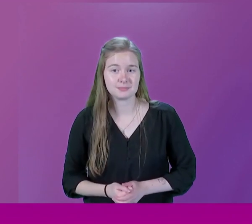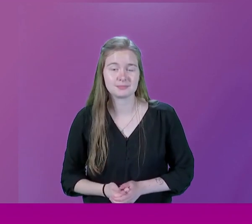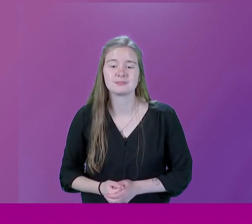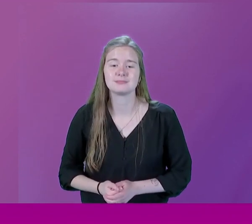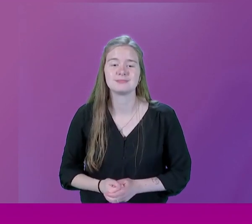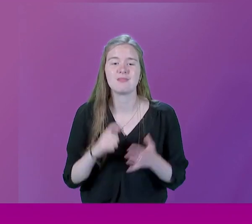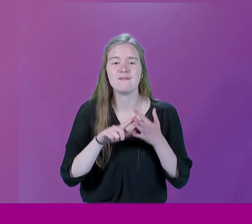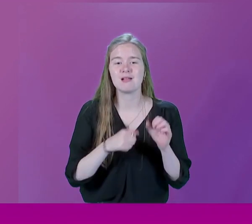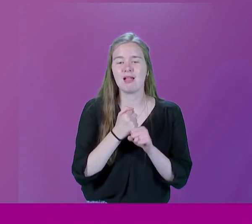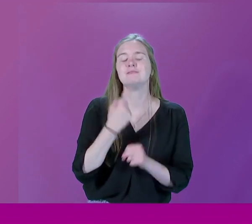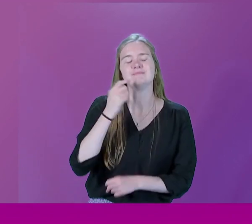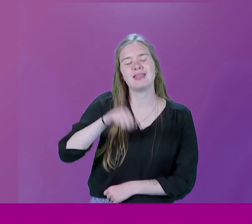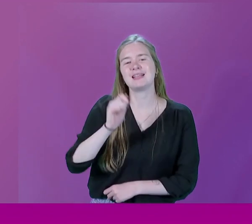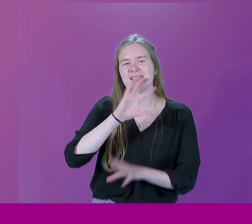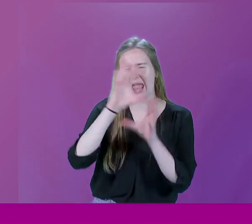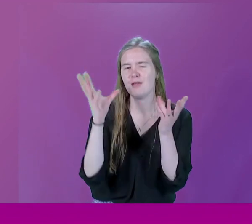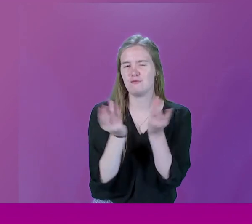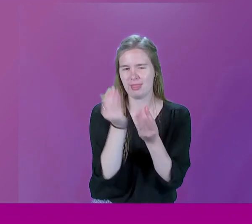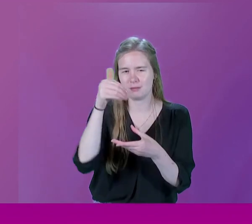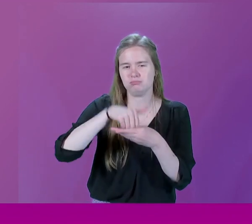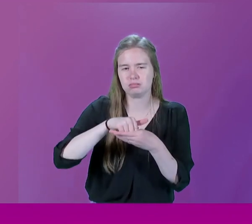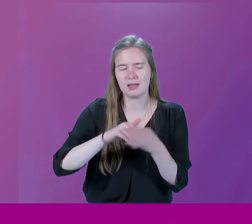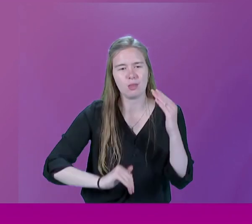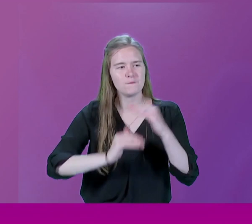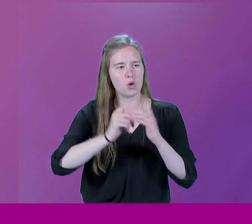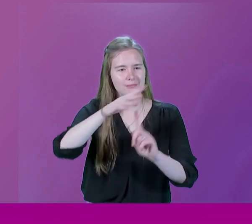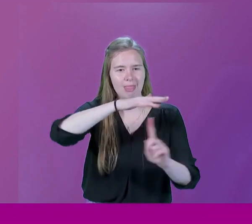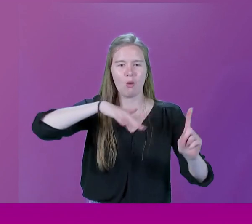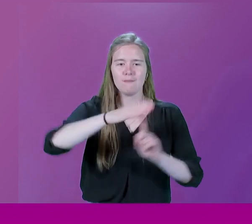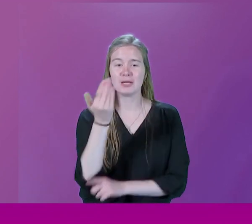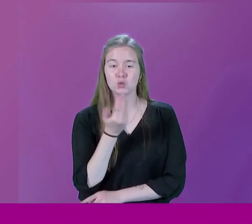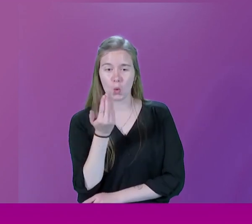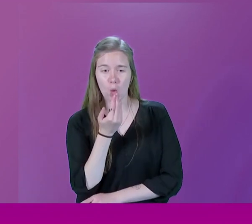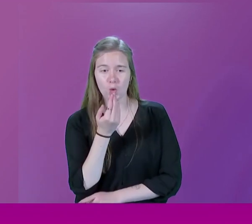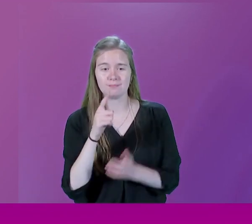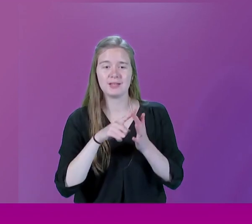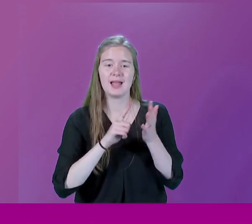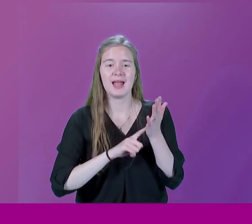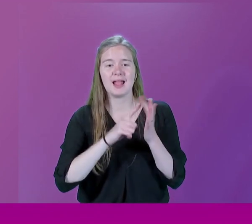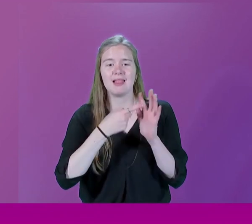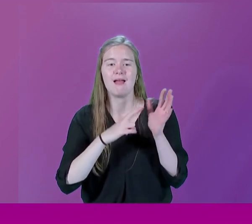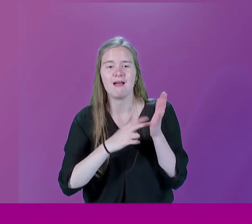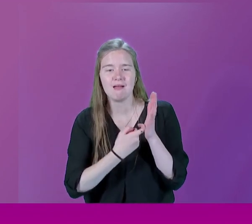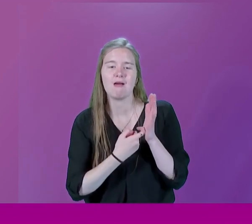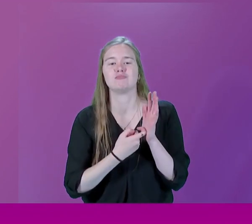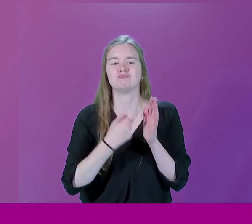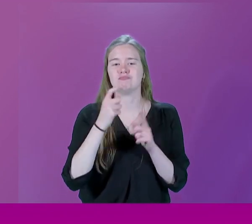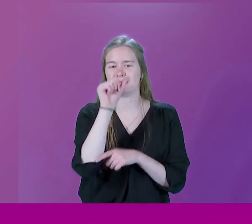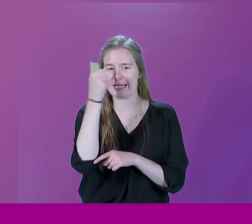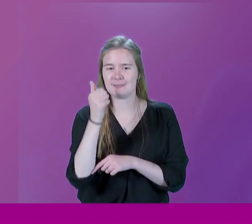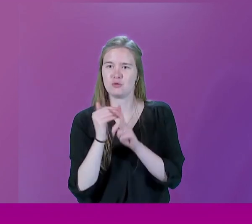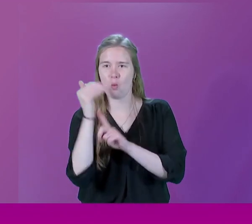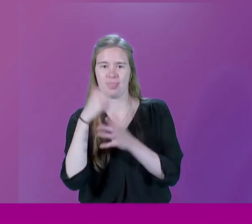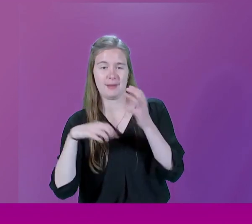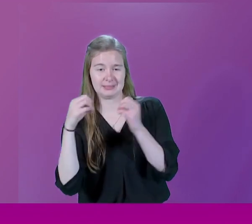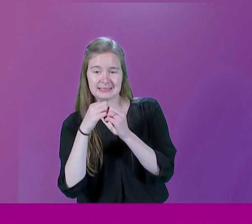was a bit of everything, to be honest. I think the whole ethos of the school I went to, which was Ellen Academy, just north of Aberdeen, was that